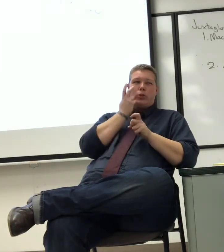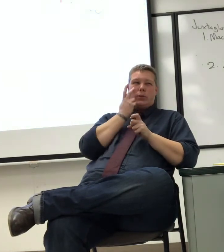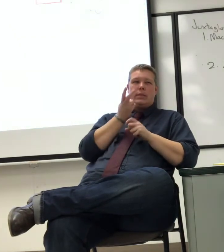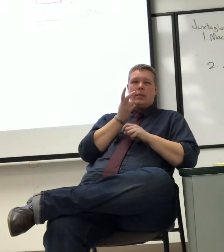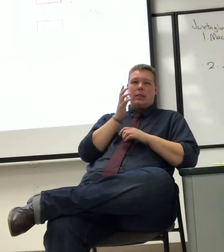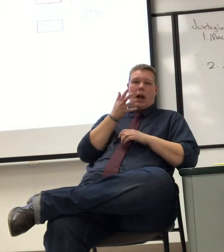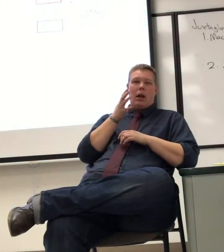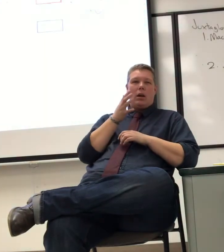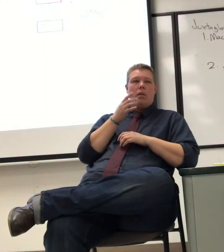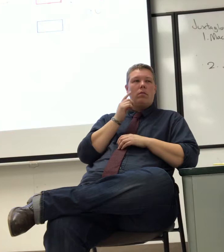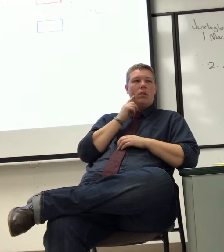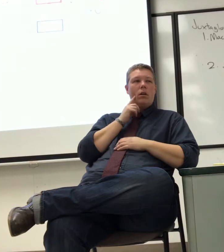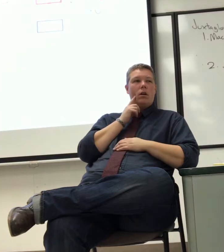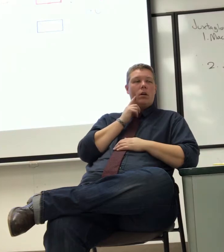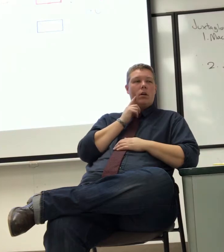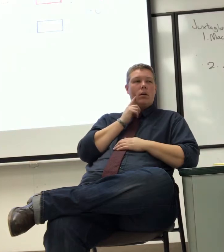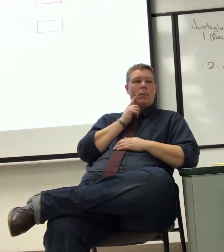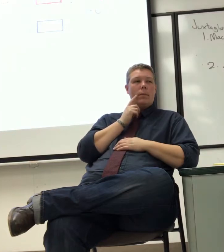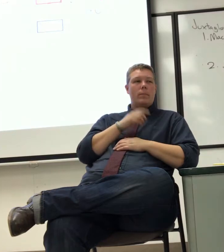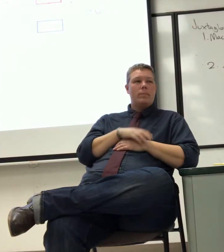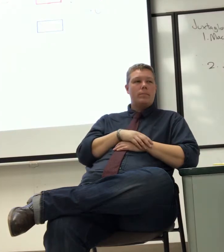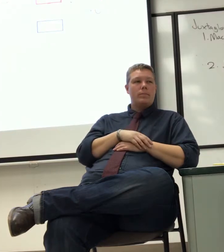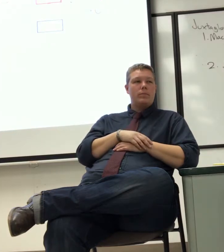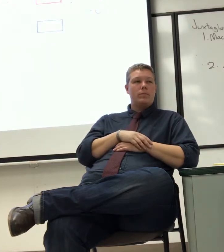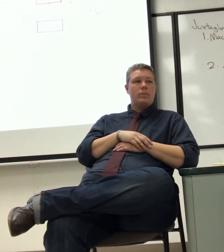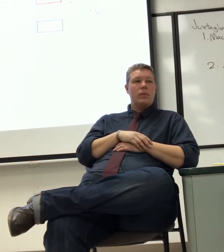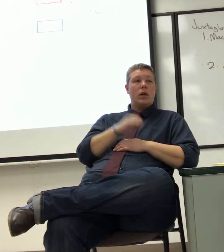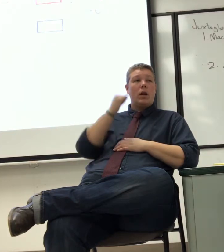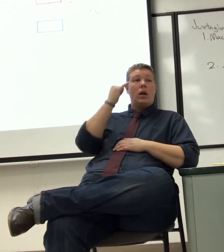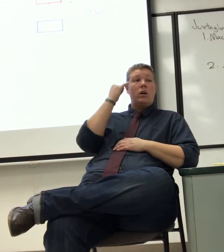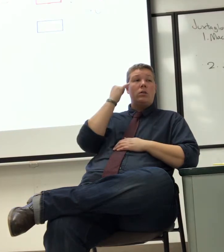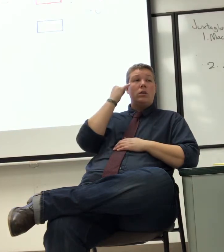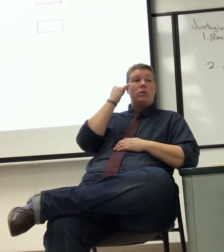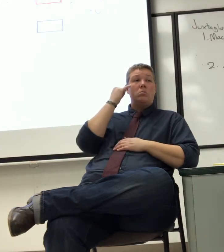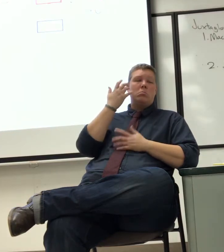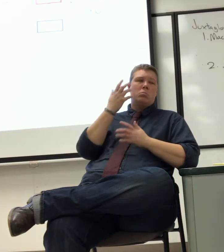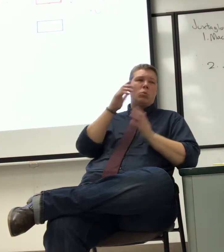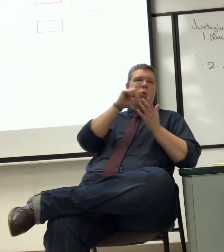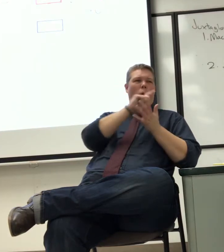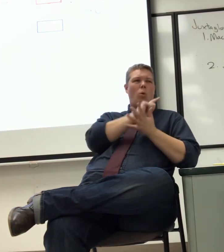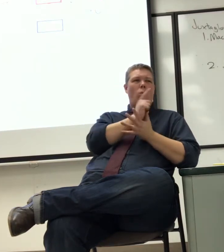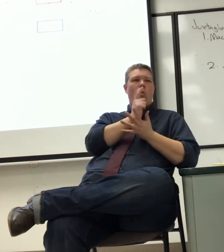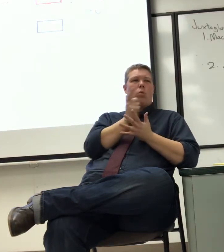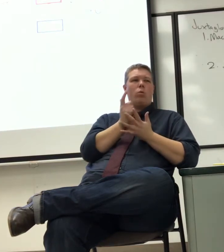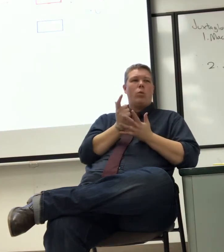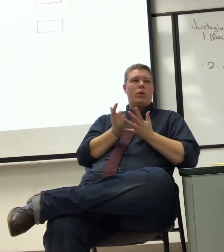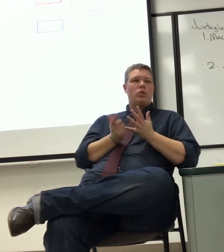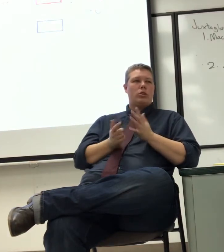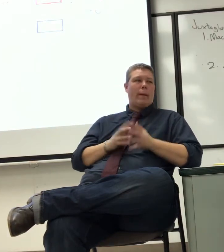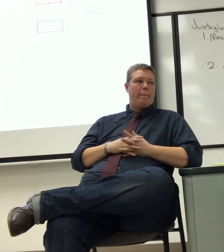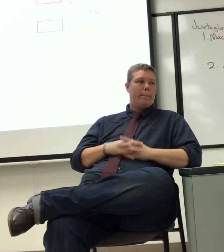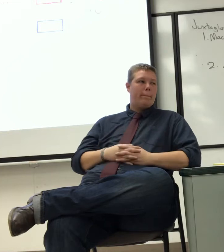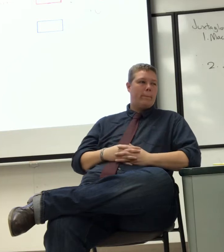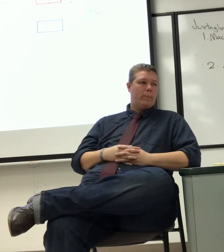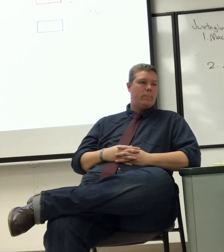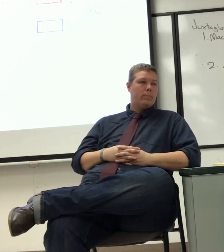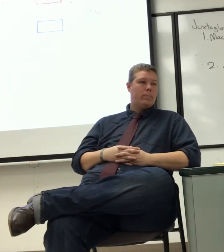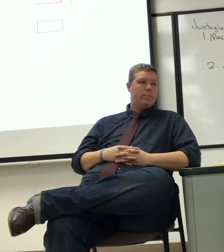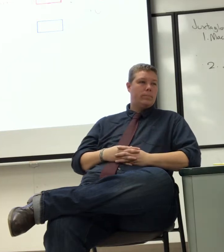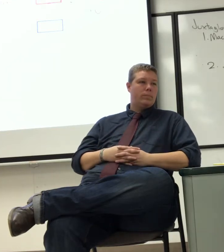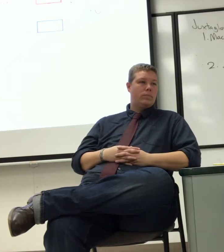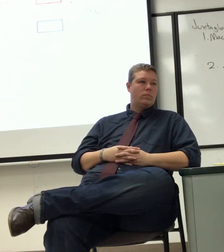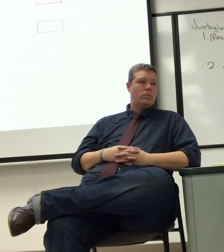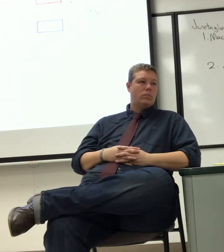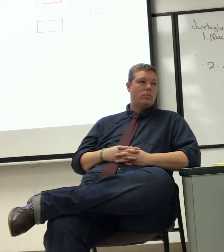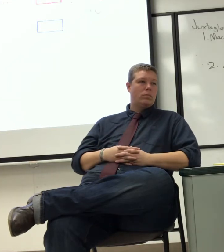there. Let's say you have a drop in blood pressure. Okay, let's kind of go through this RAS mechanism again. This is